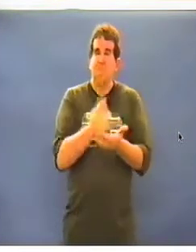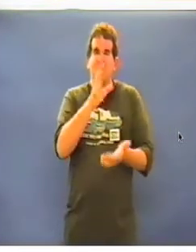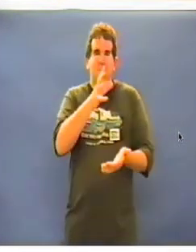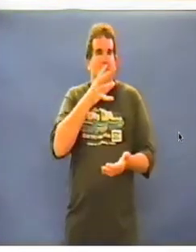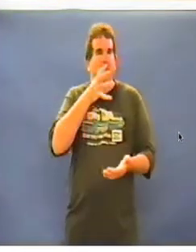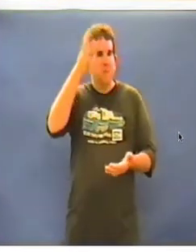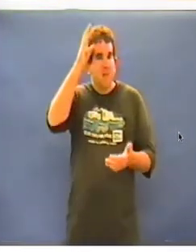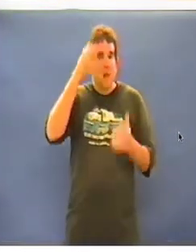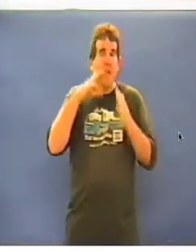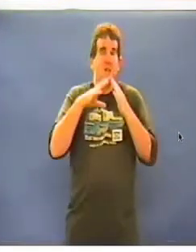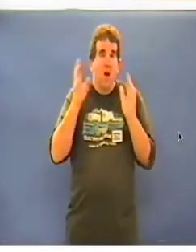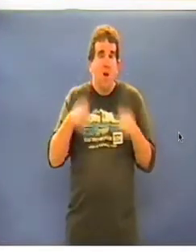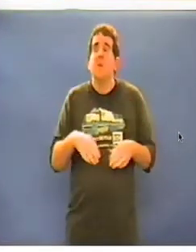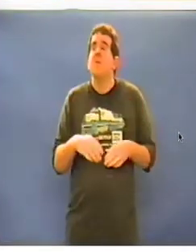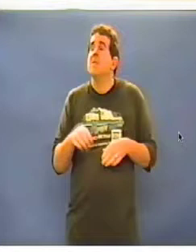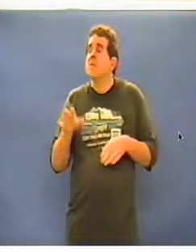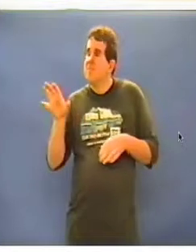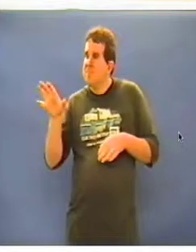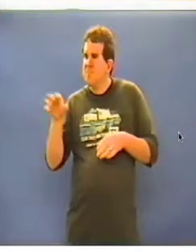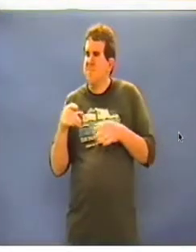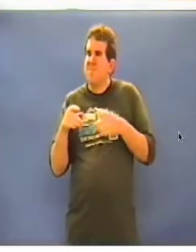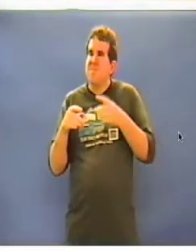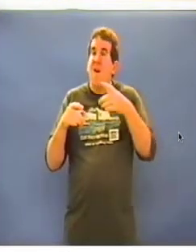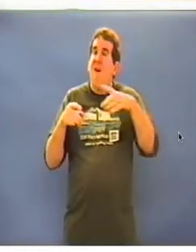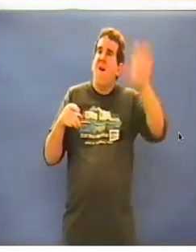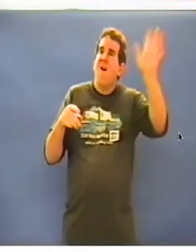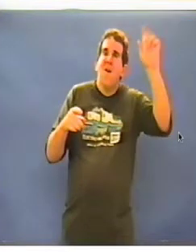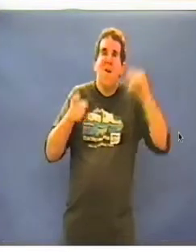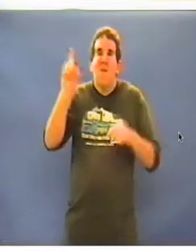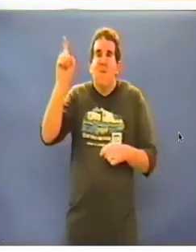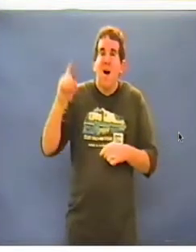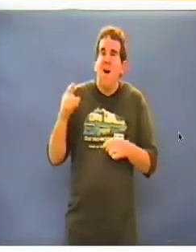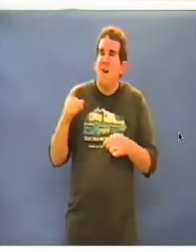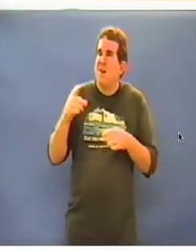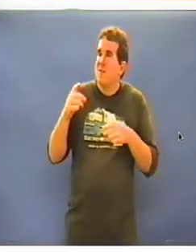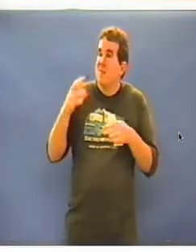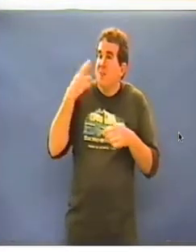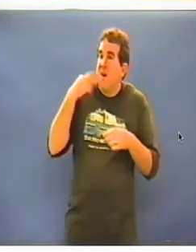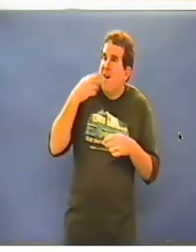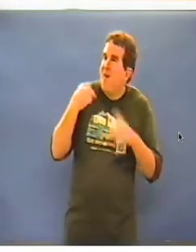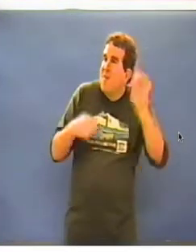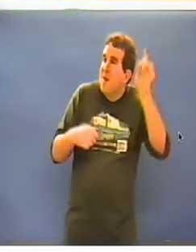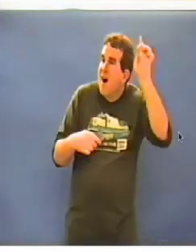back on the road after he had chewed me out, and